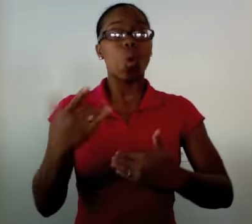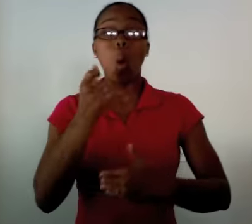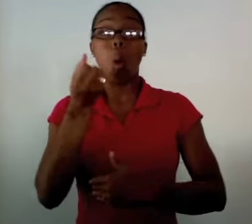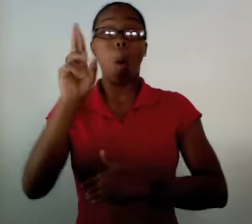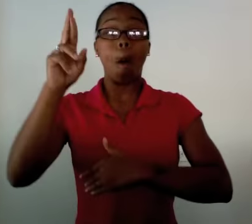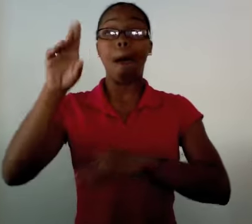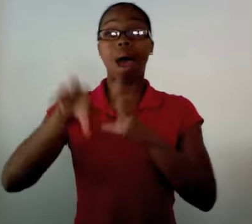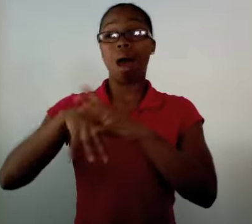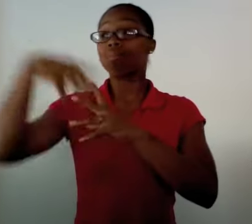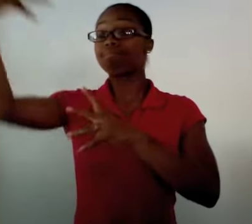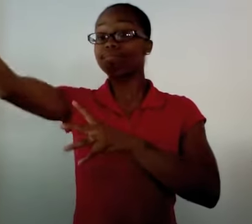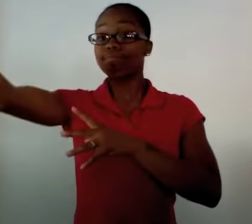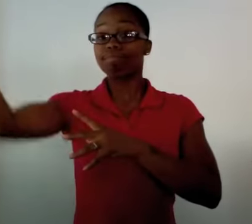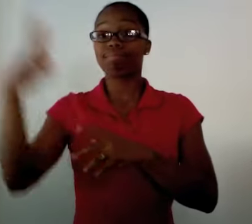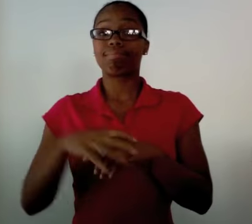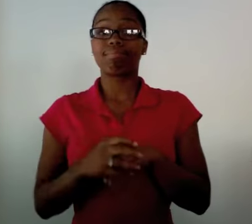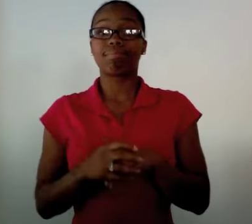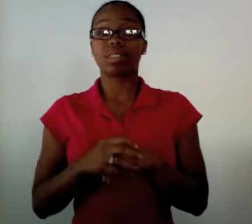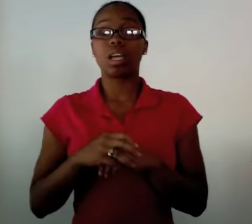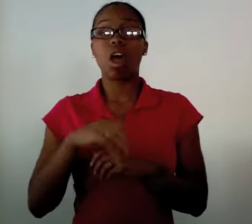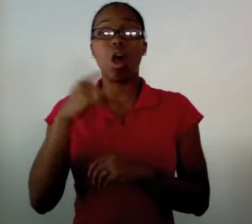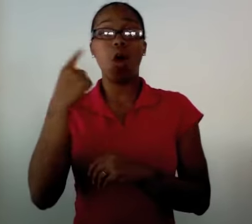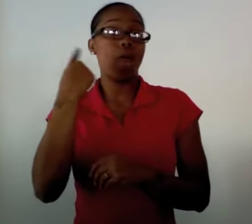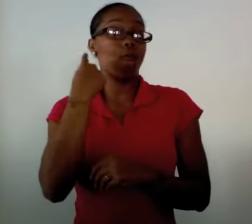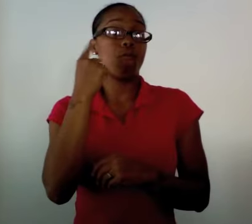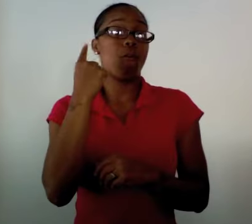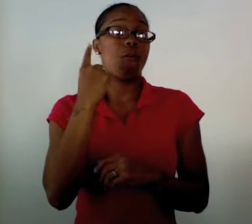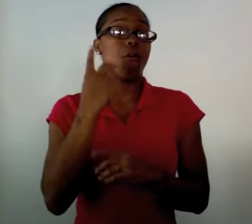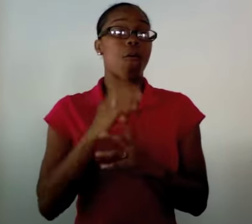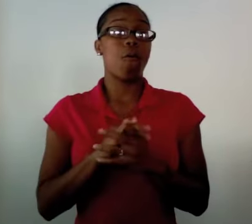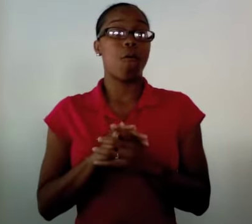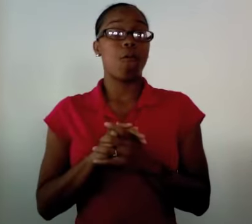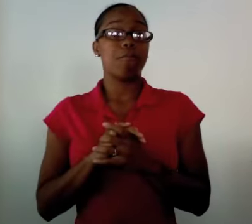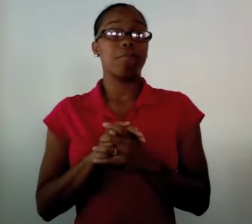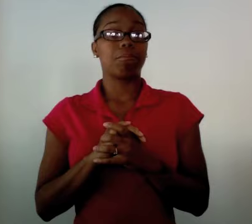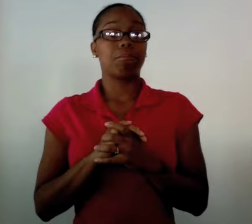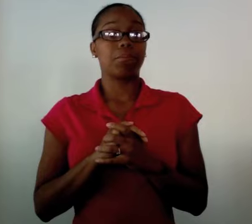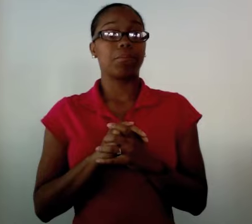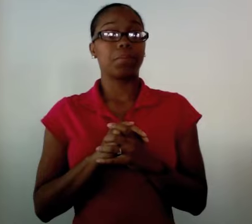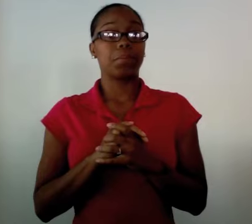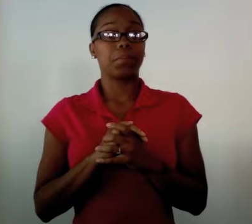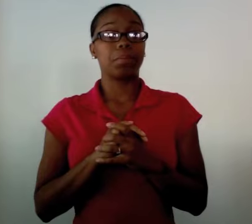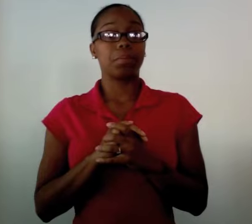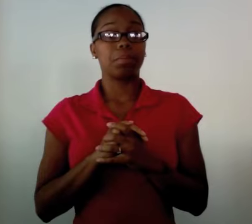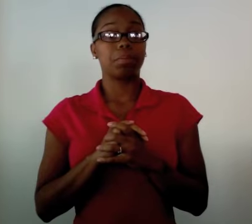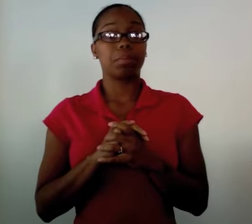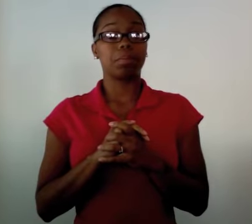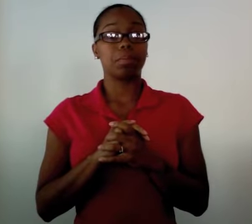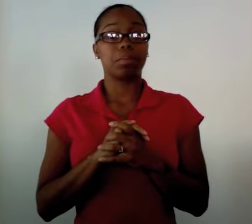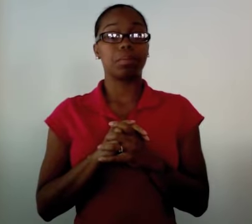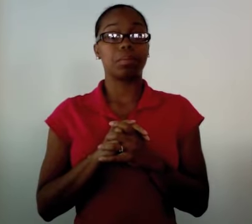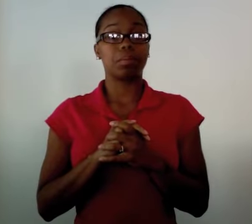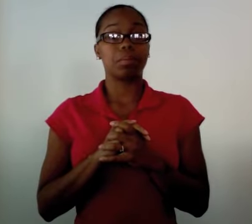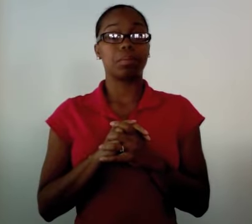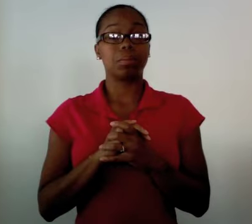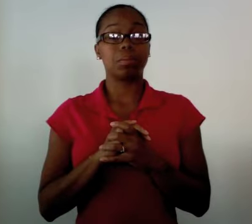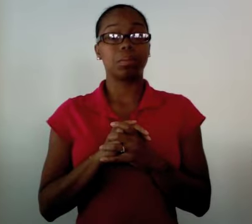millions of tiny little personal sound bubbles. In this scenario, nobody's listening to anybody. We're becoming